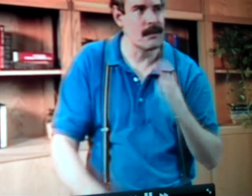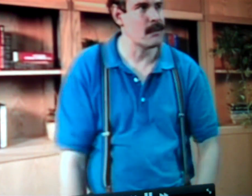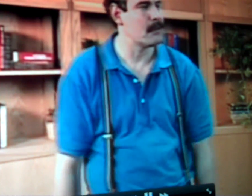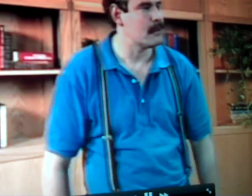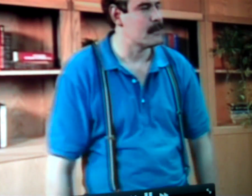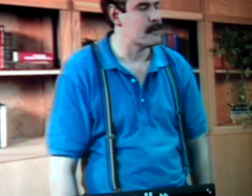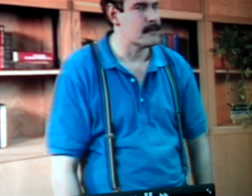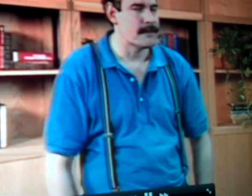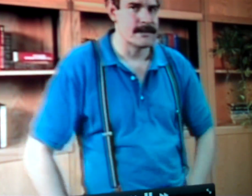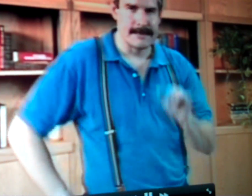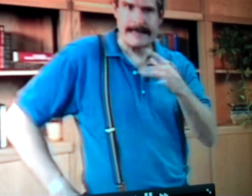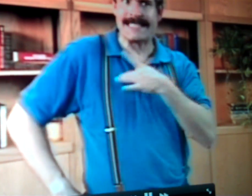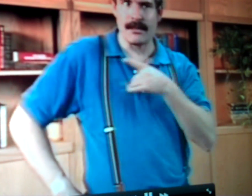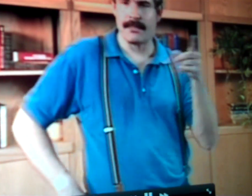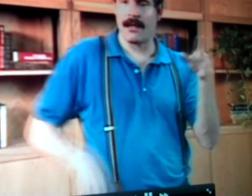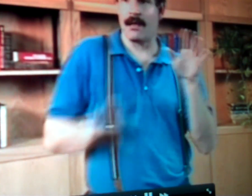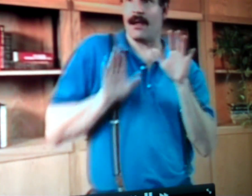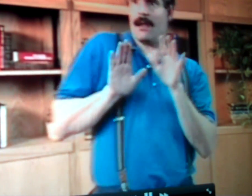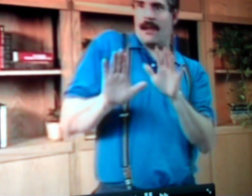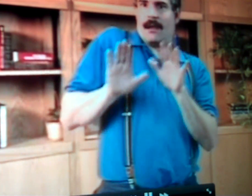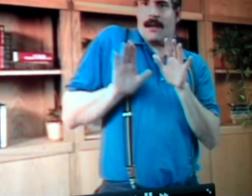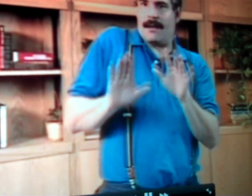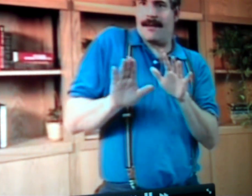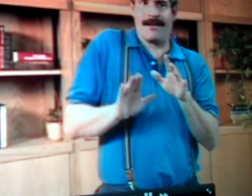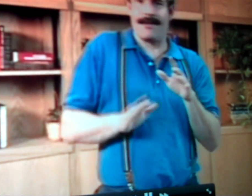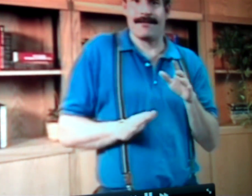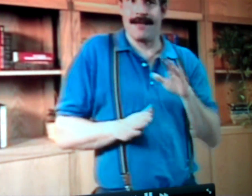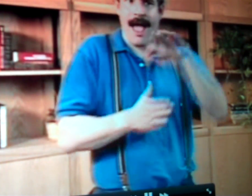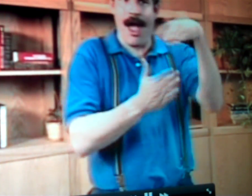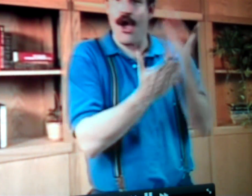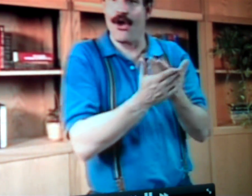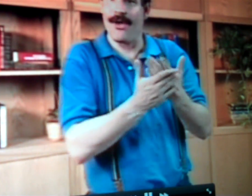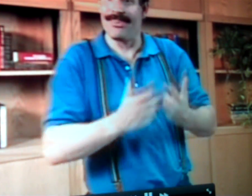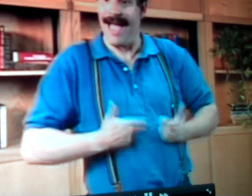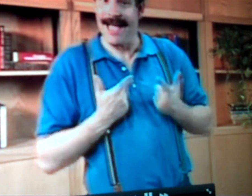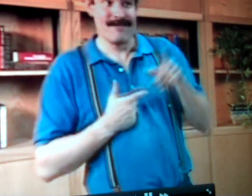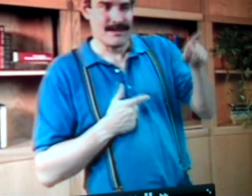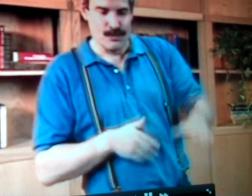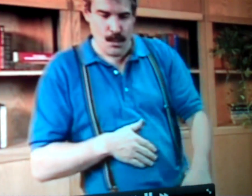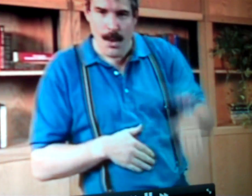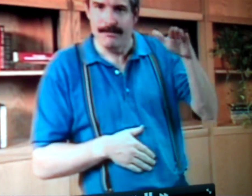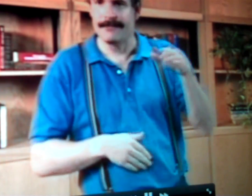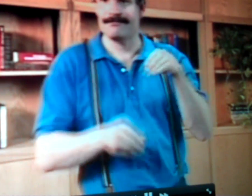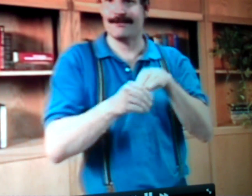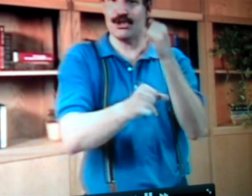that there wasn't very many deaf people there, and it would be really hard for me to communicate with them, with the hearing people.